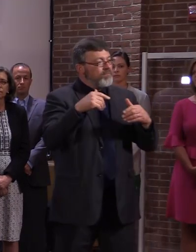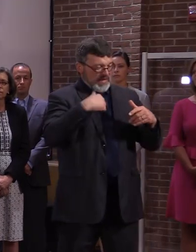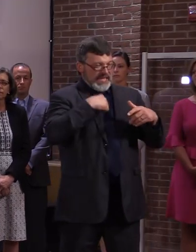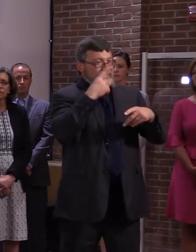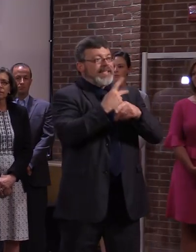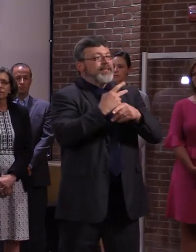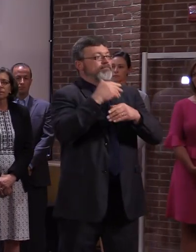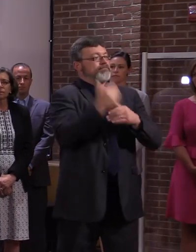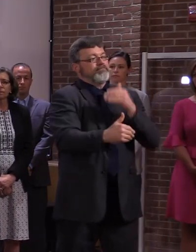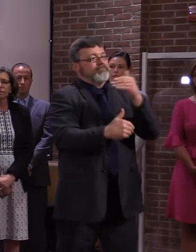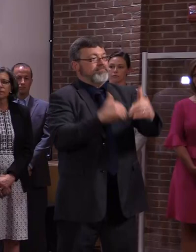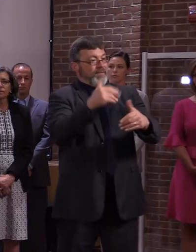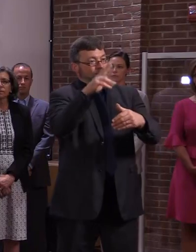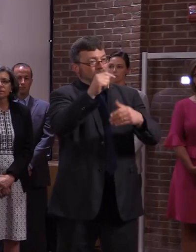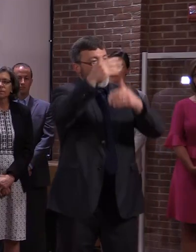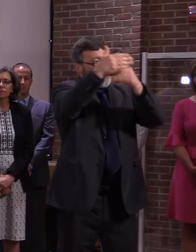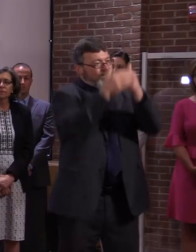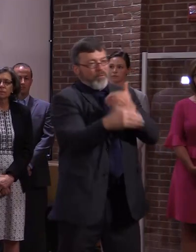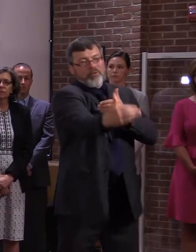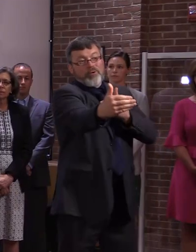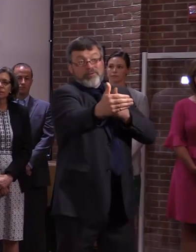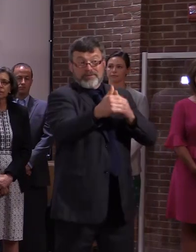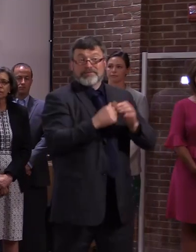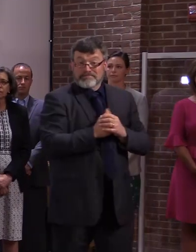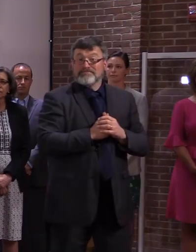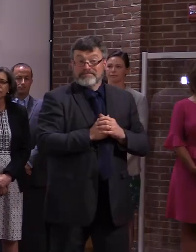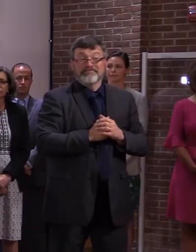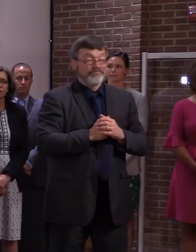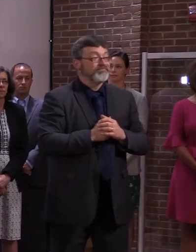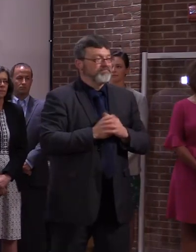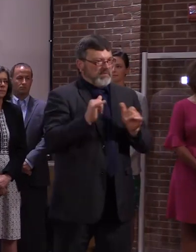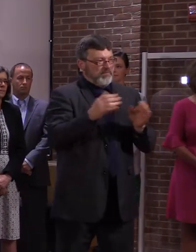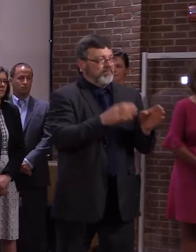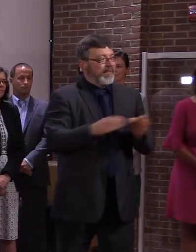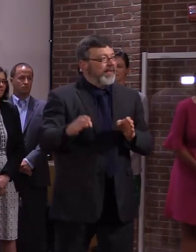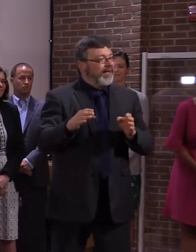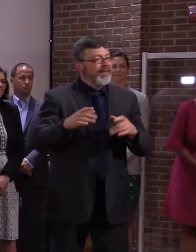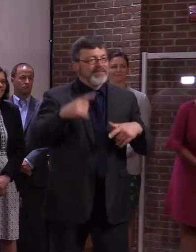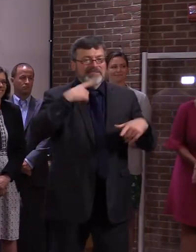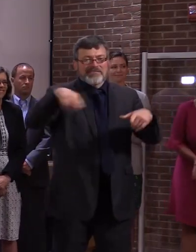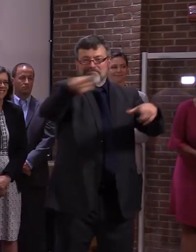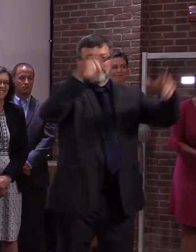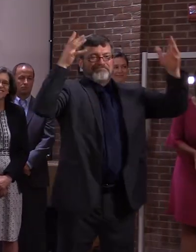forward. With that, I'll turn it over to a familiar face.